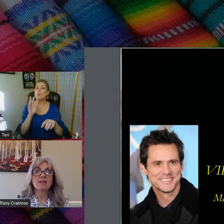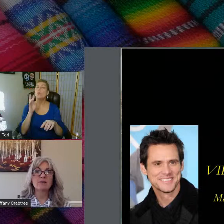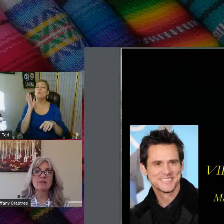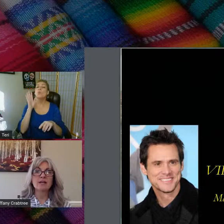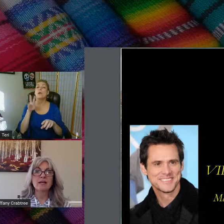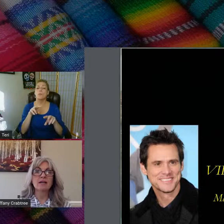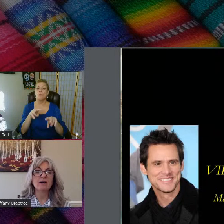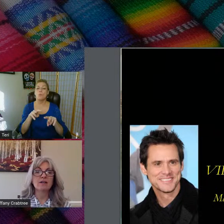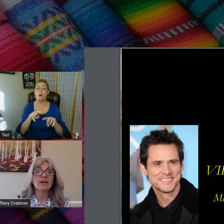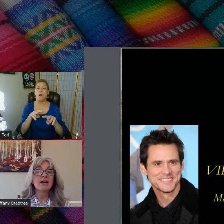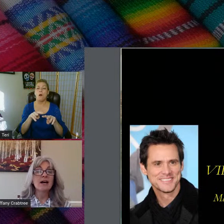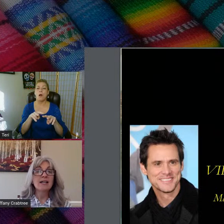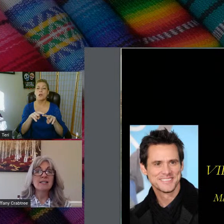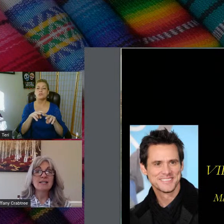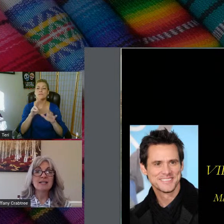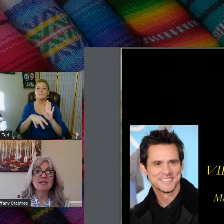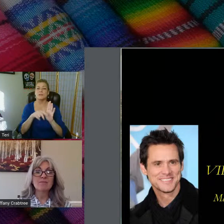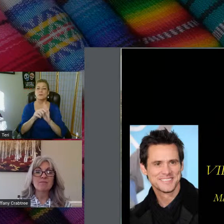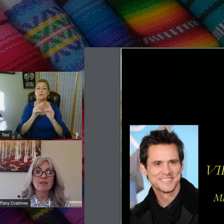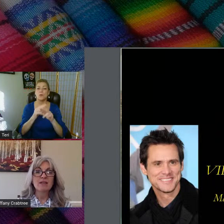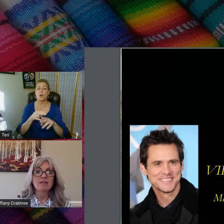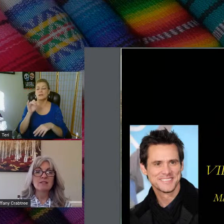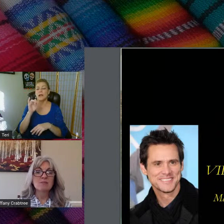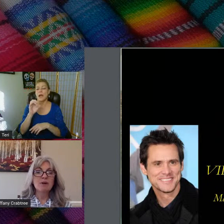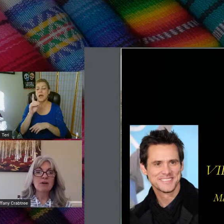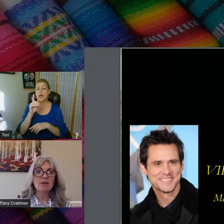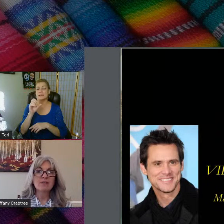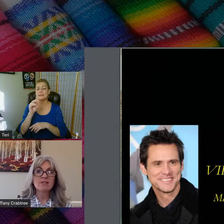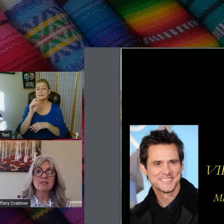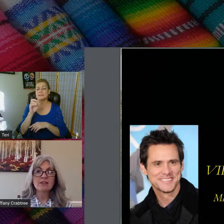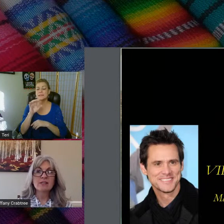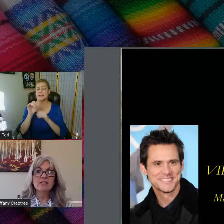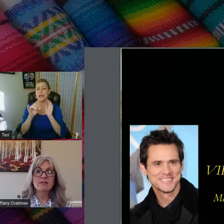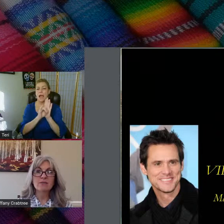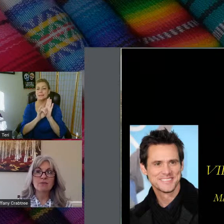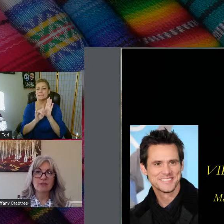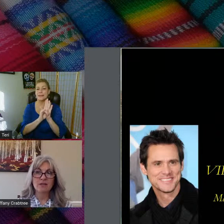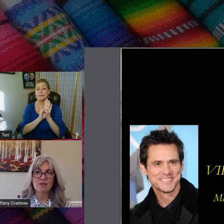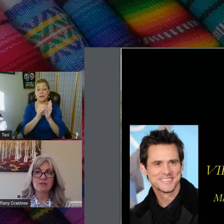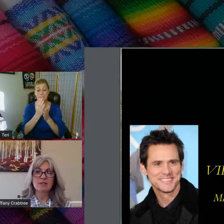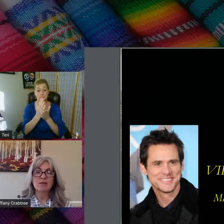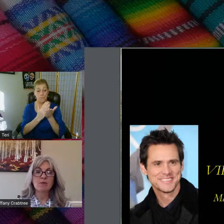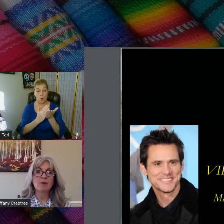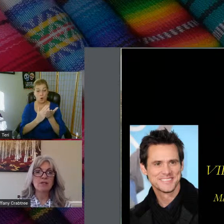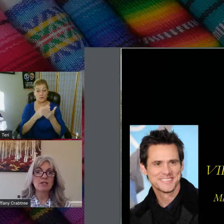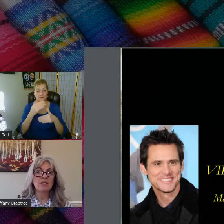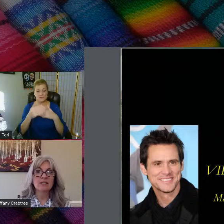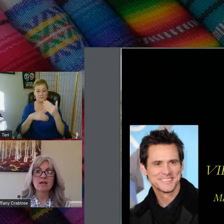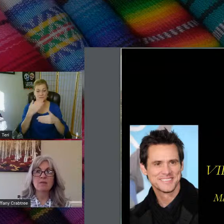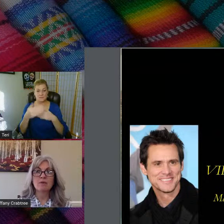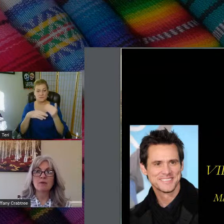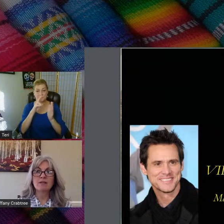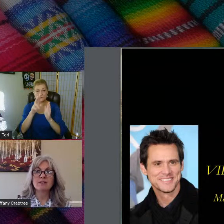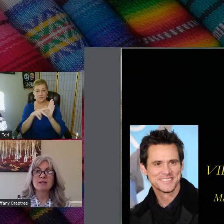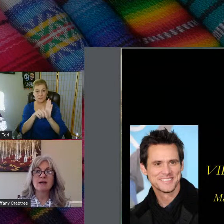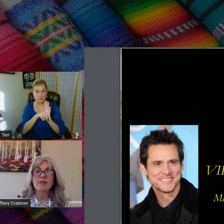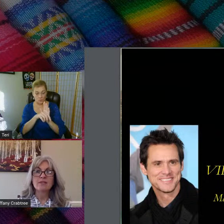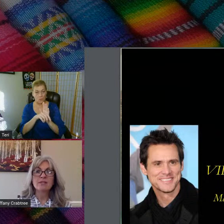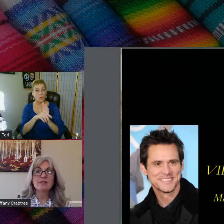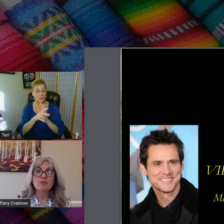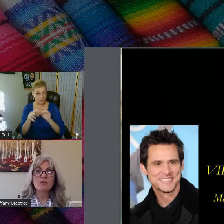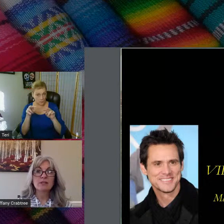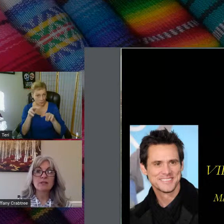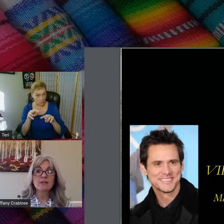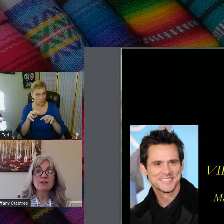award-winning video today called Identity. This is part of a series of videos that they'll be watching in the coming weeks.